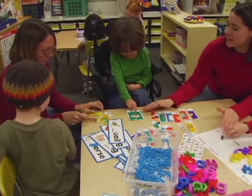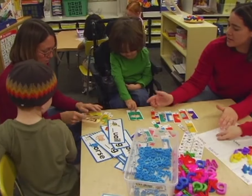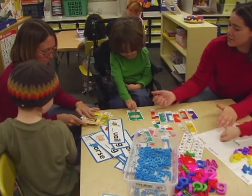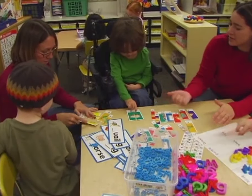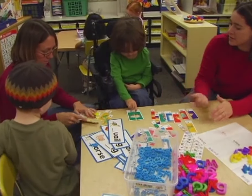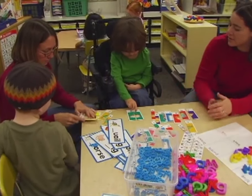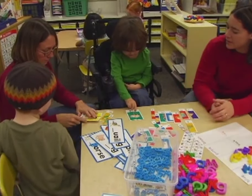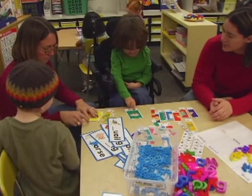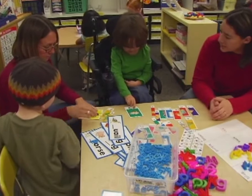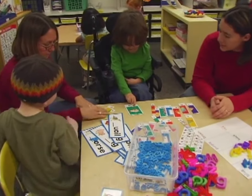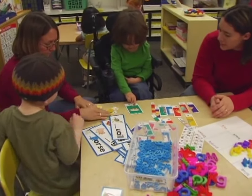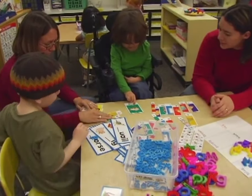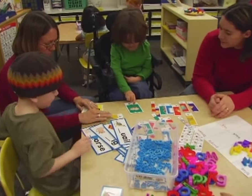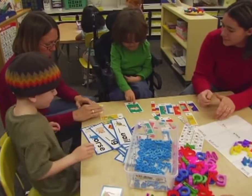Learning at school.